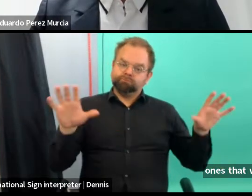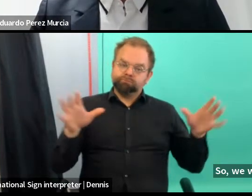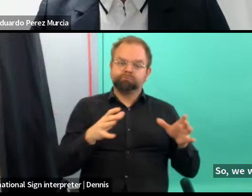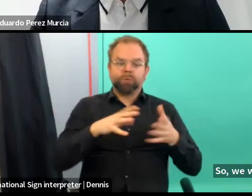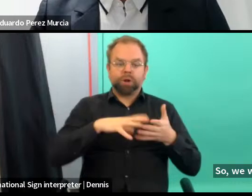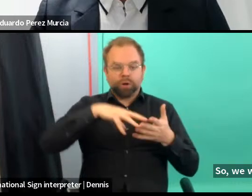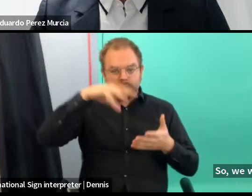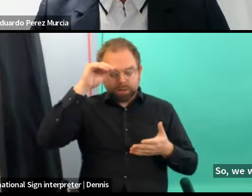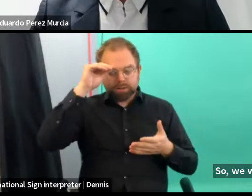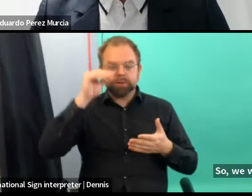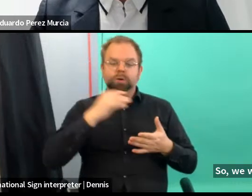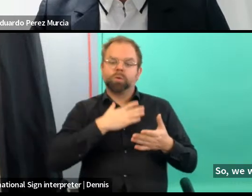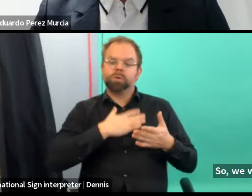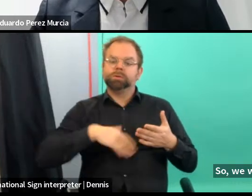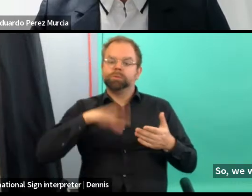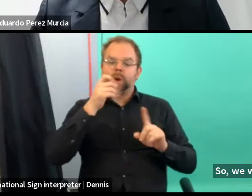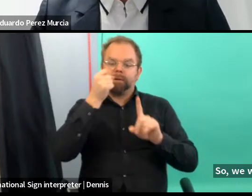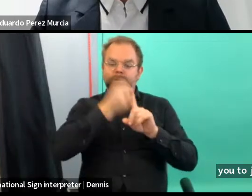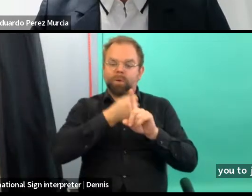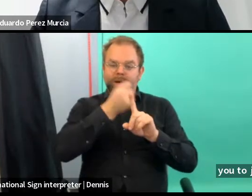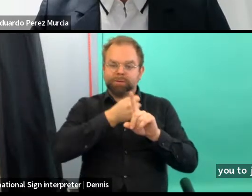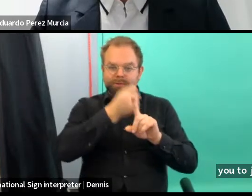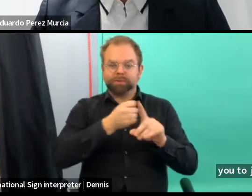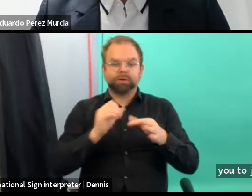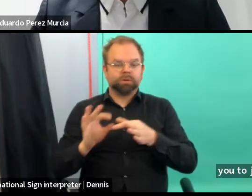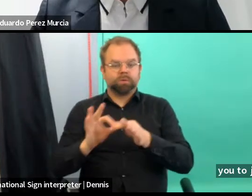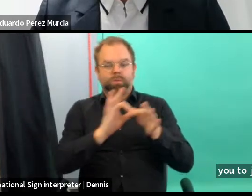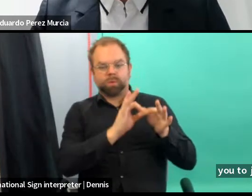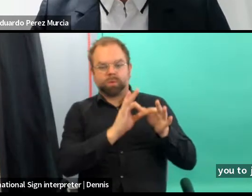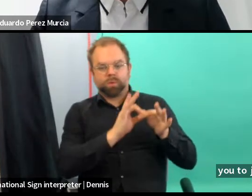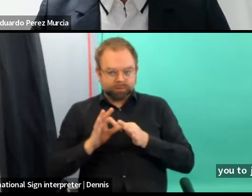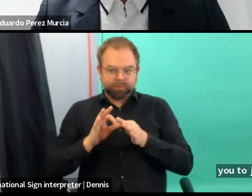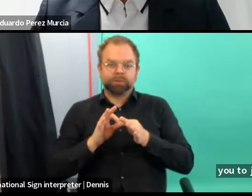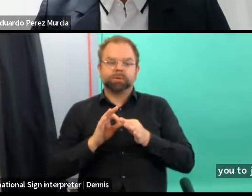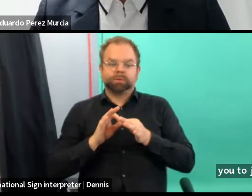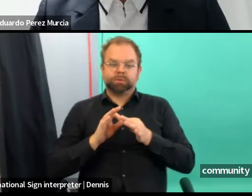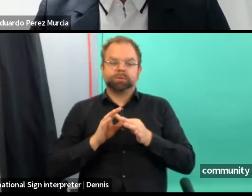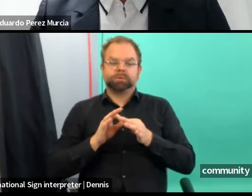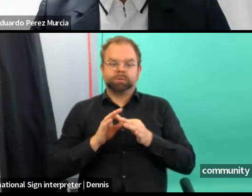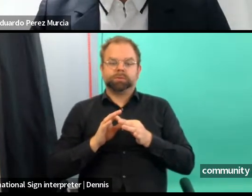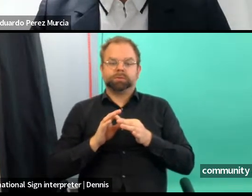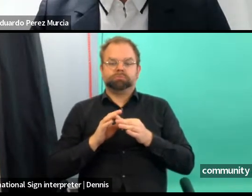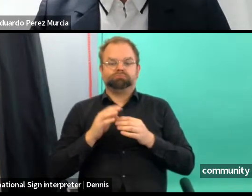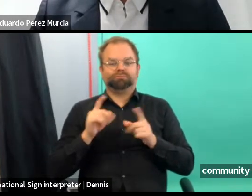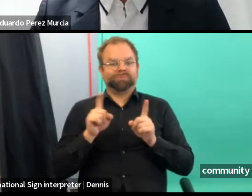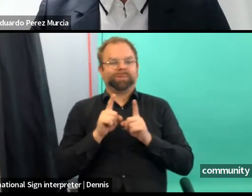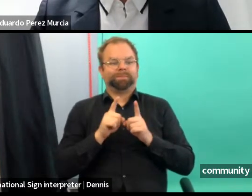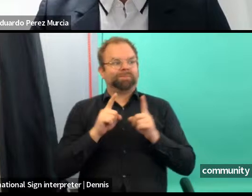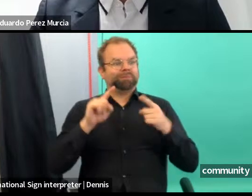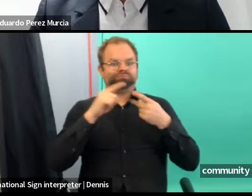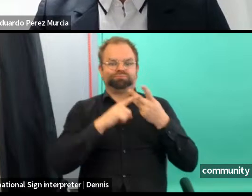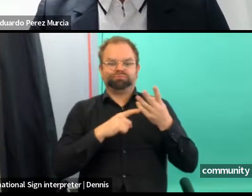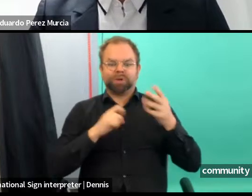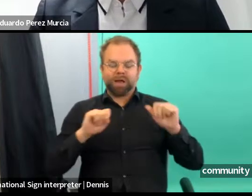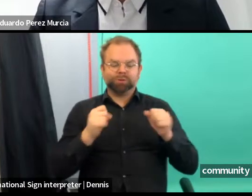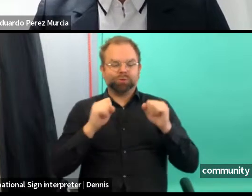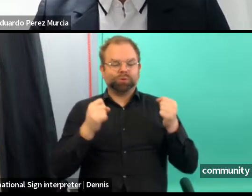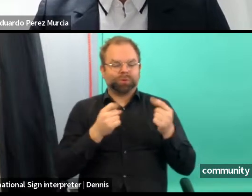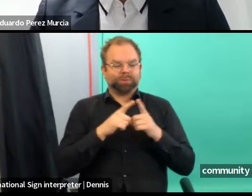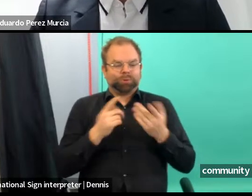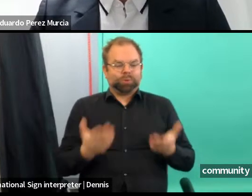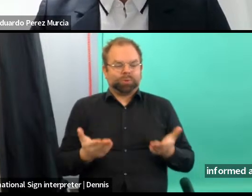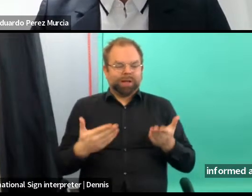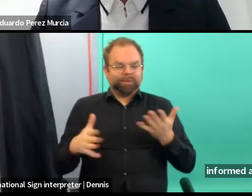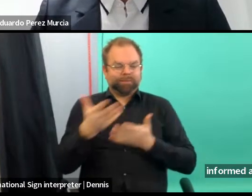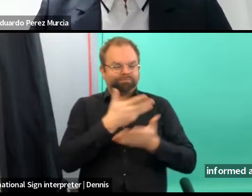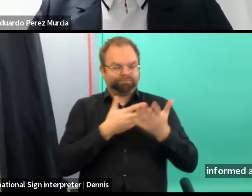grow this community, and so that you stay informed about all the learning affairs as well as